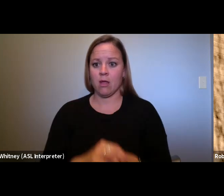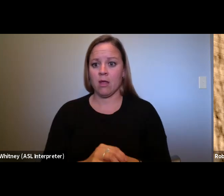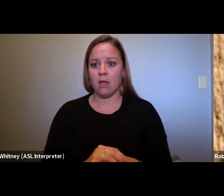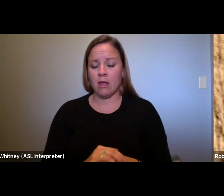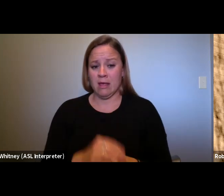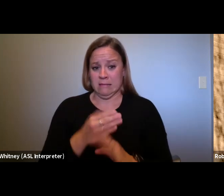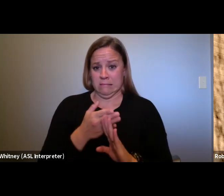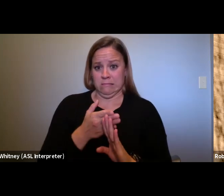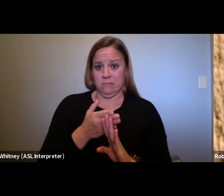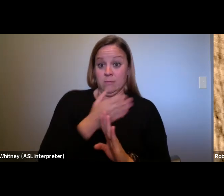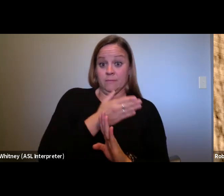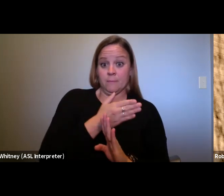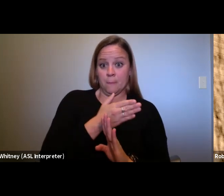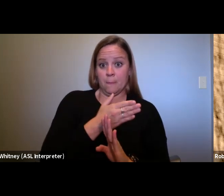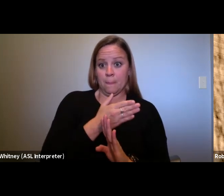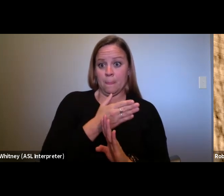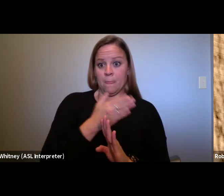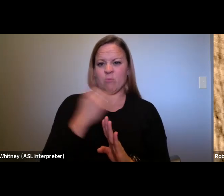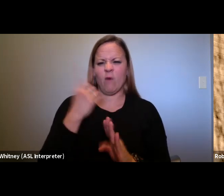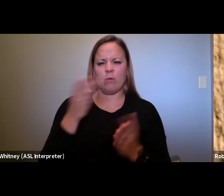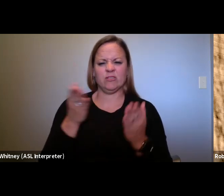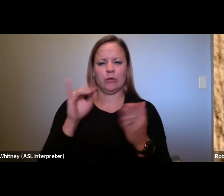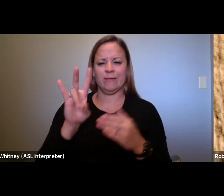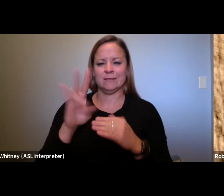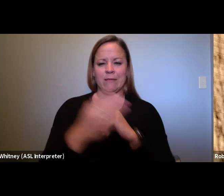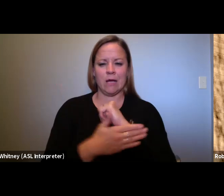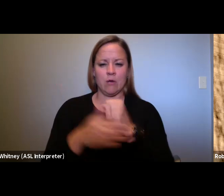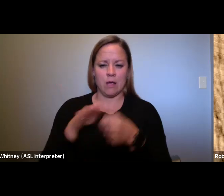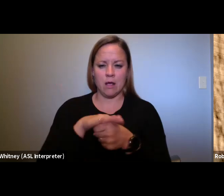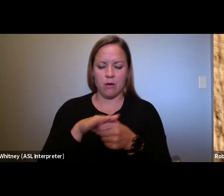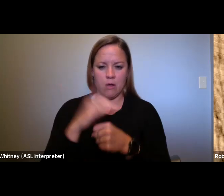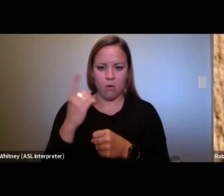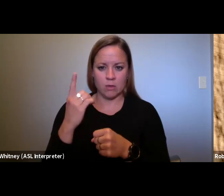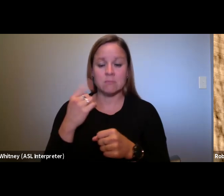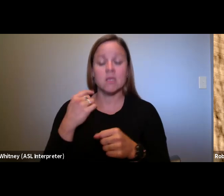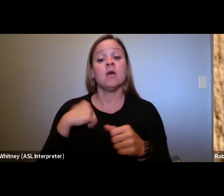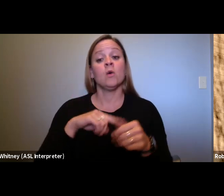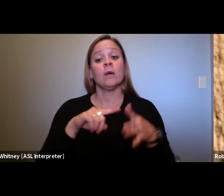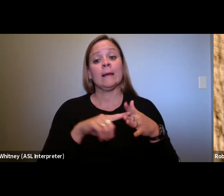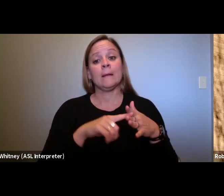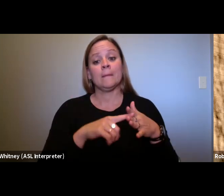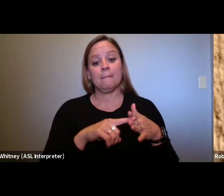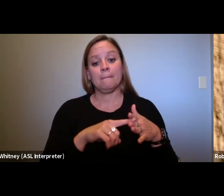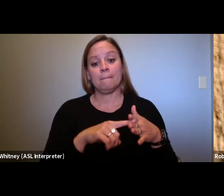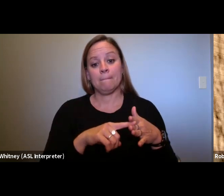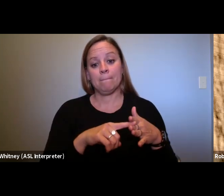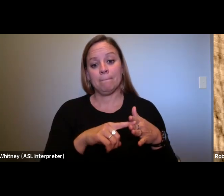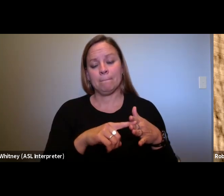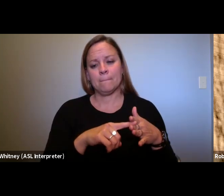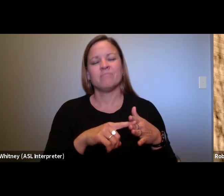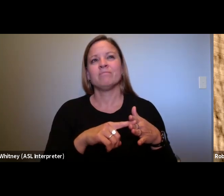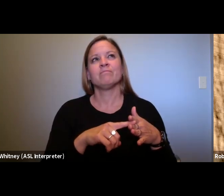prior to, we've always served that 7-county area. We began we had